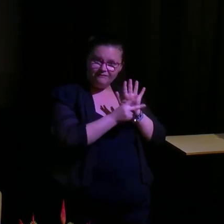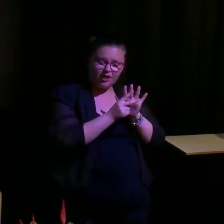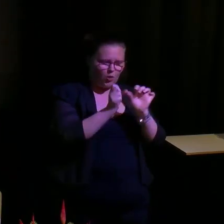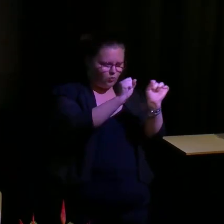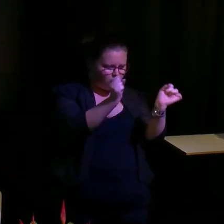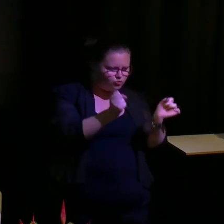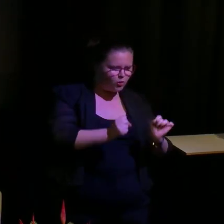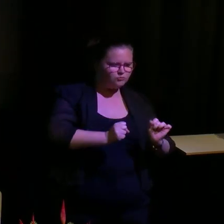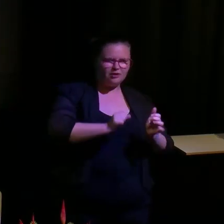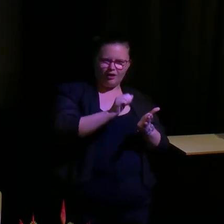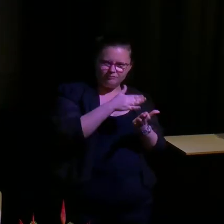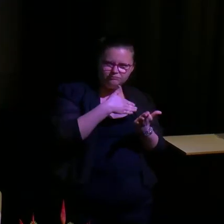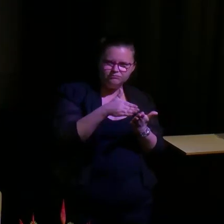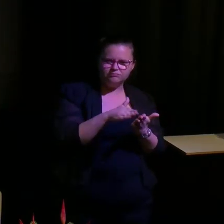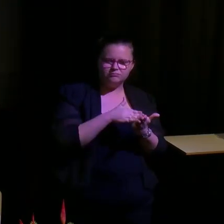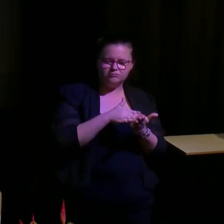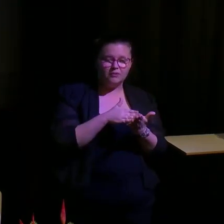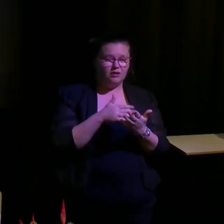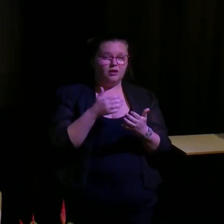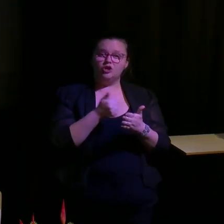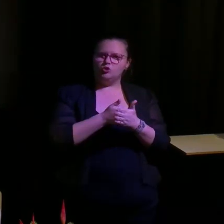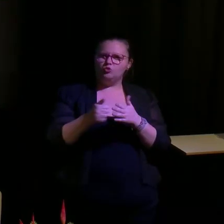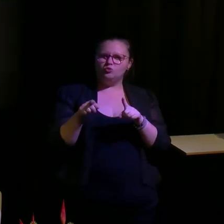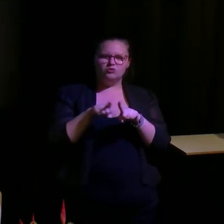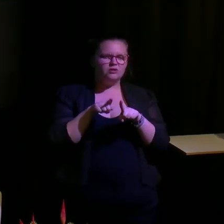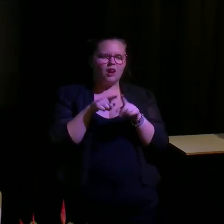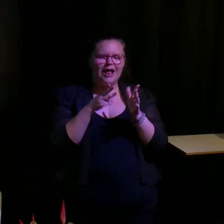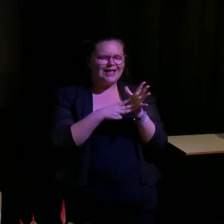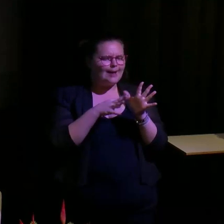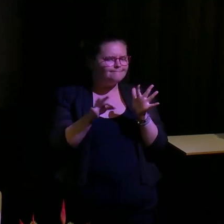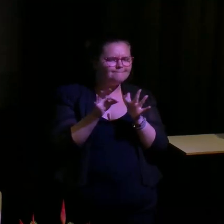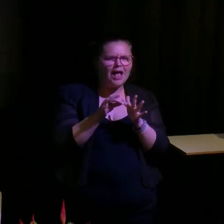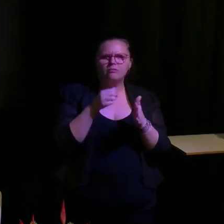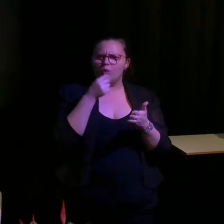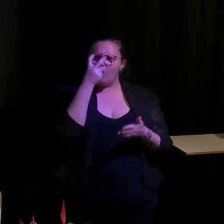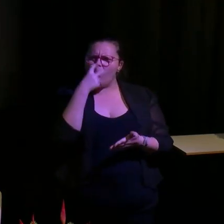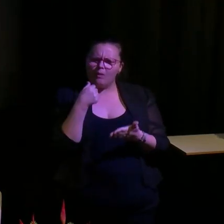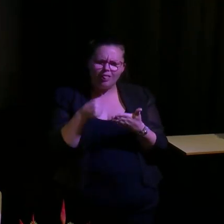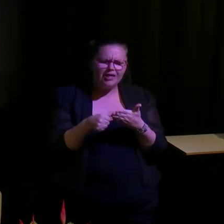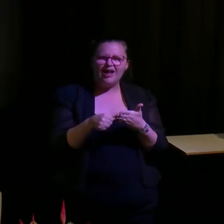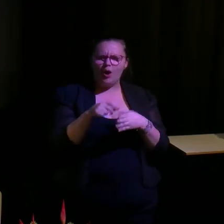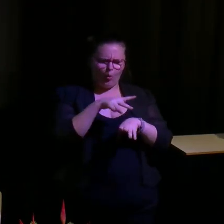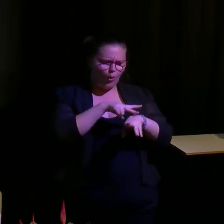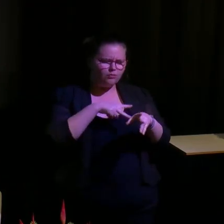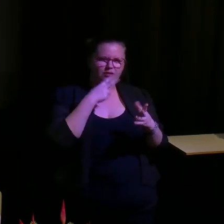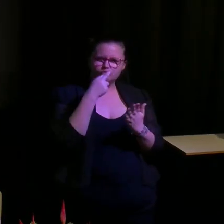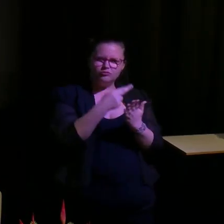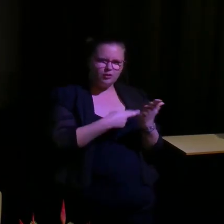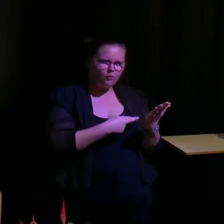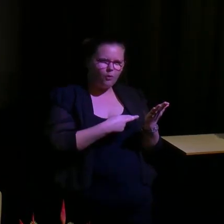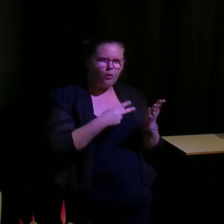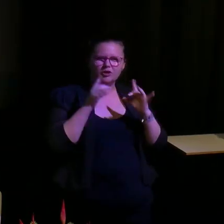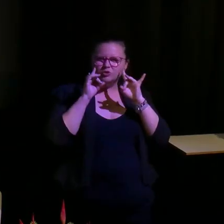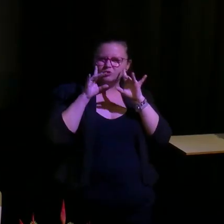often draws on archival documents and materials such as maps, letters, police reports to unveil institutionalised